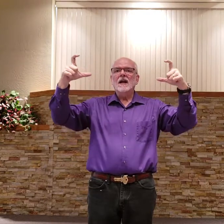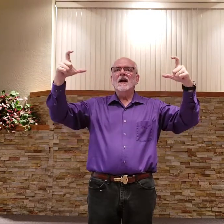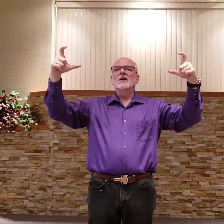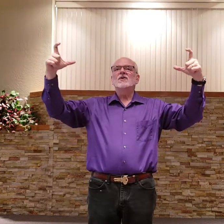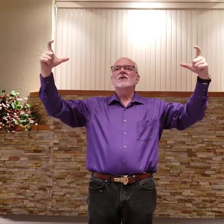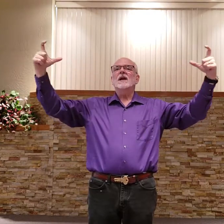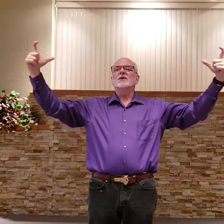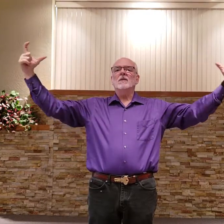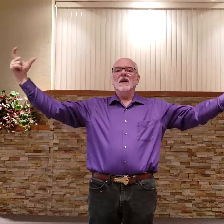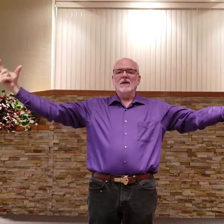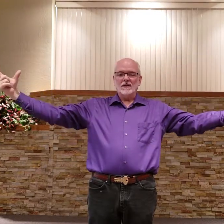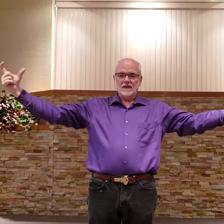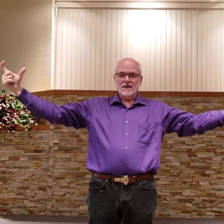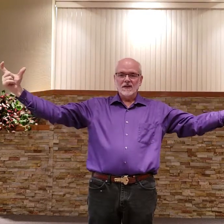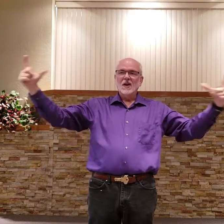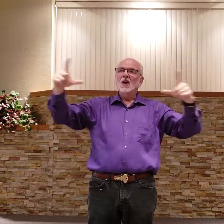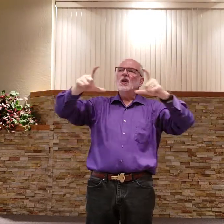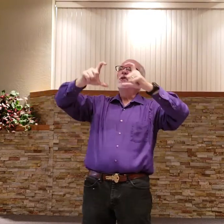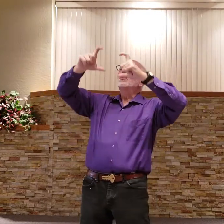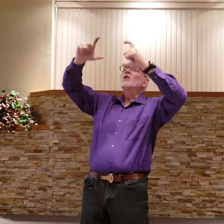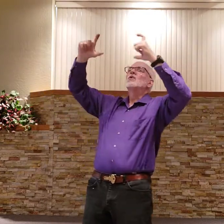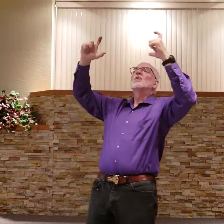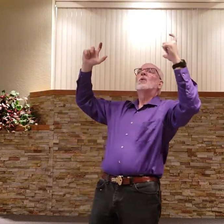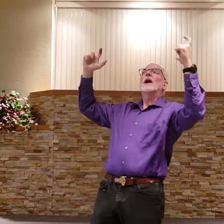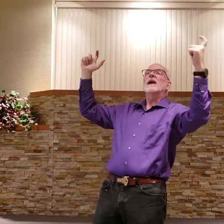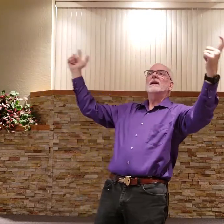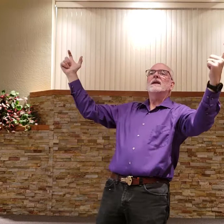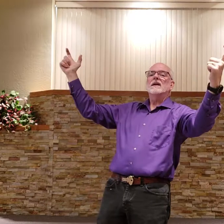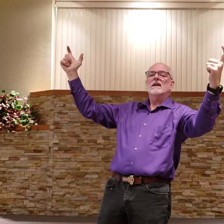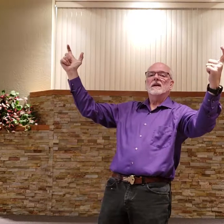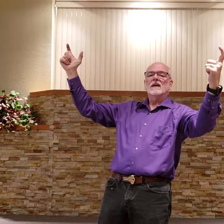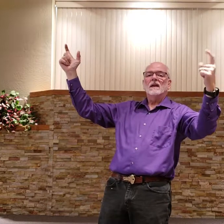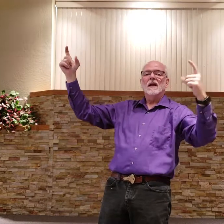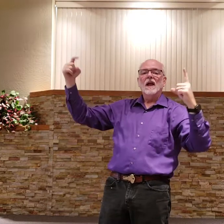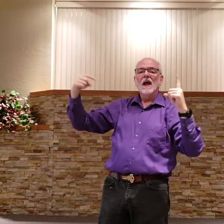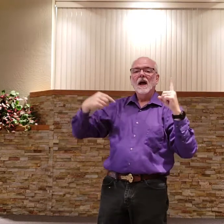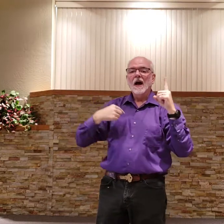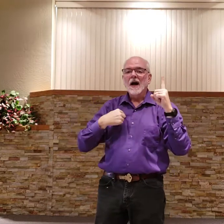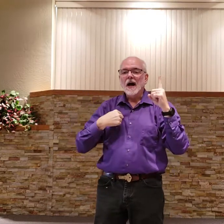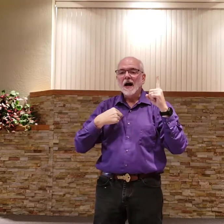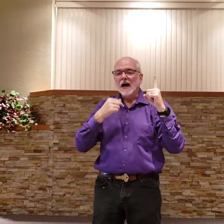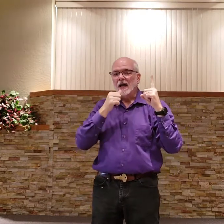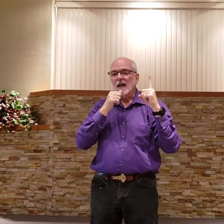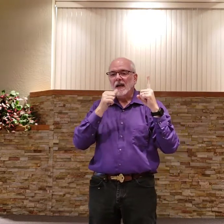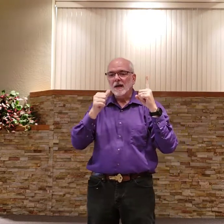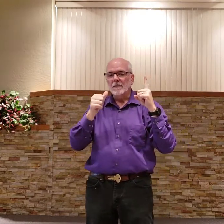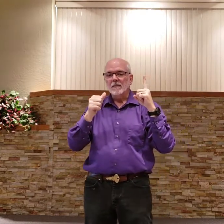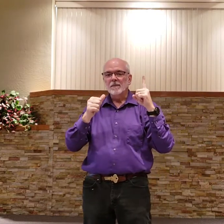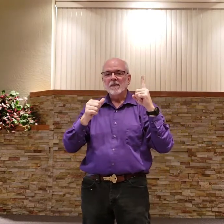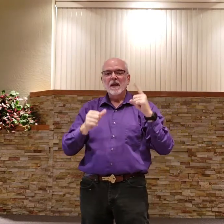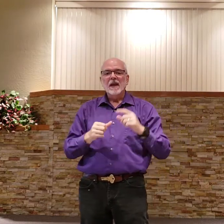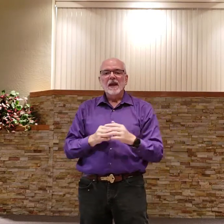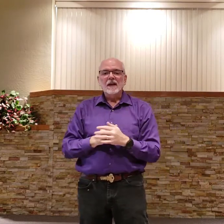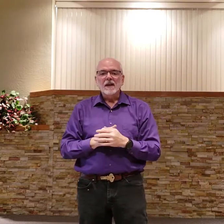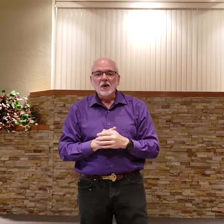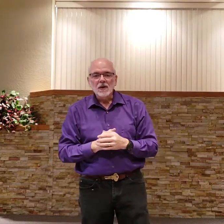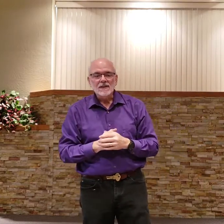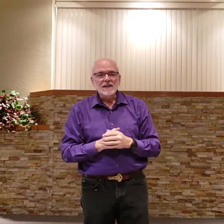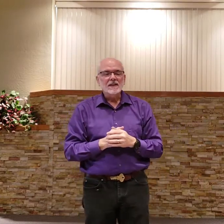and stretch them out. The great I am. Notice this is